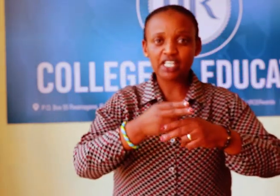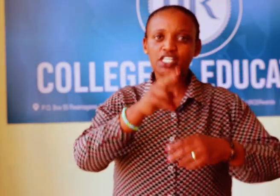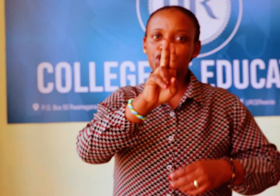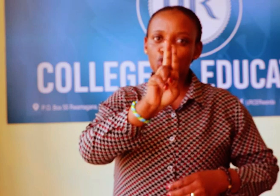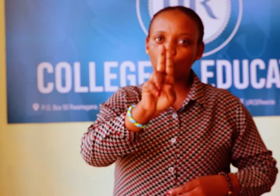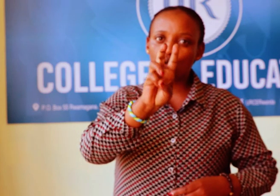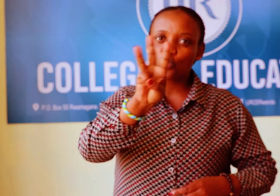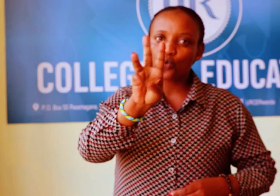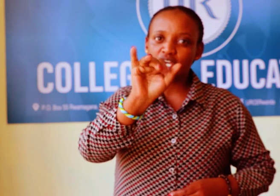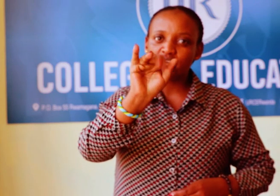is